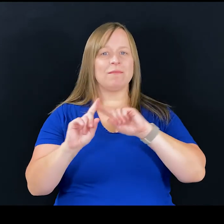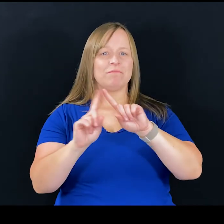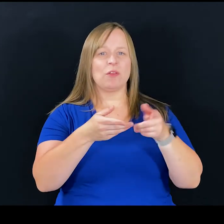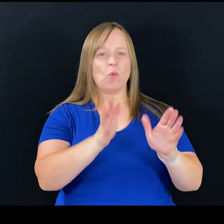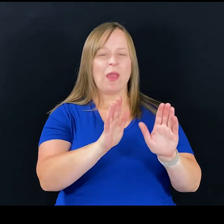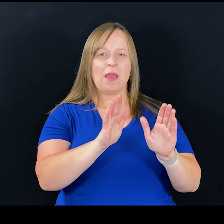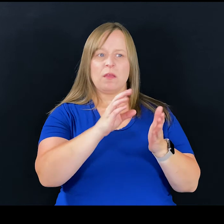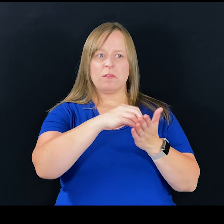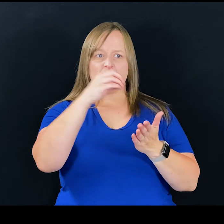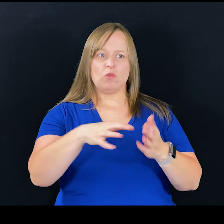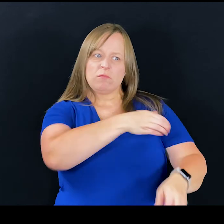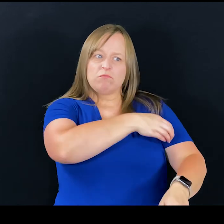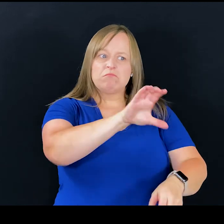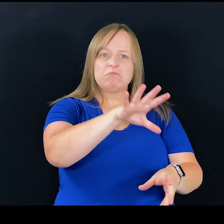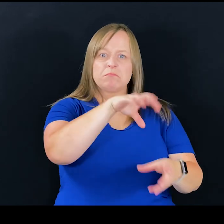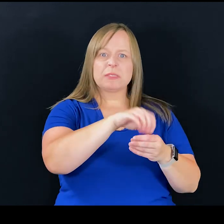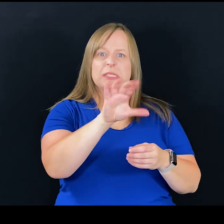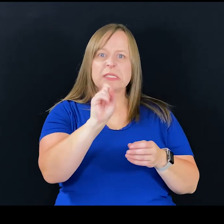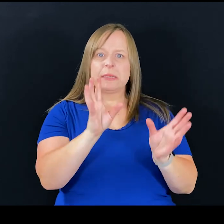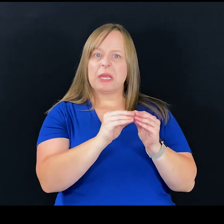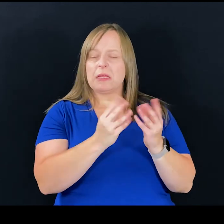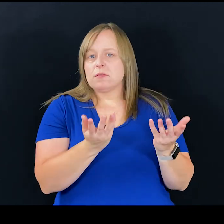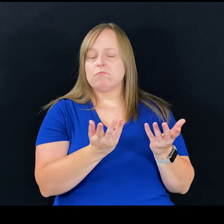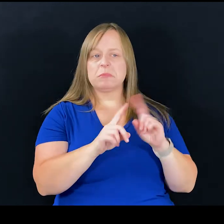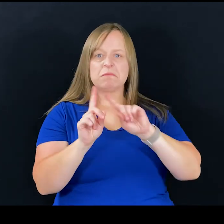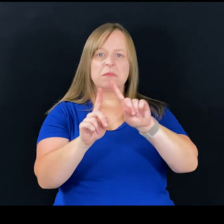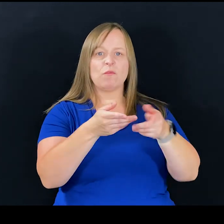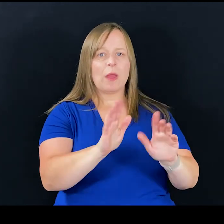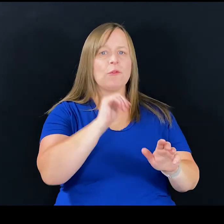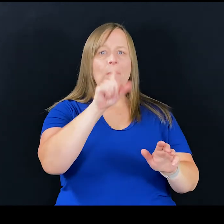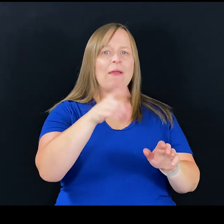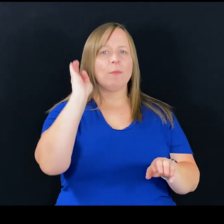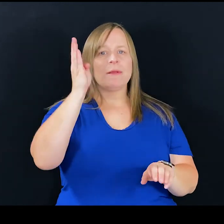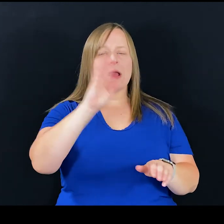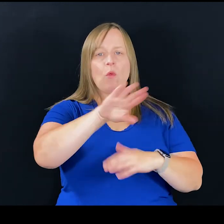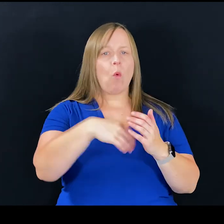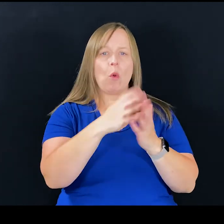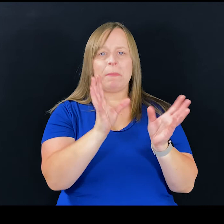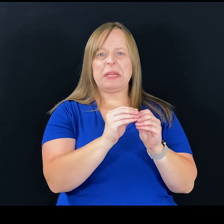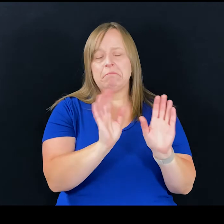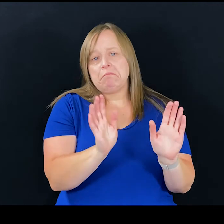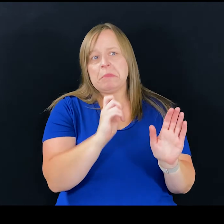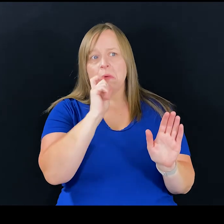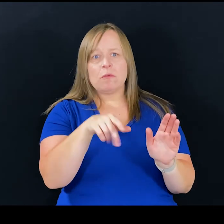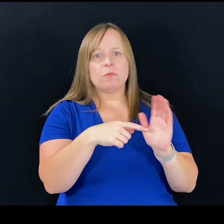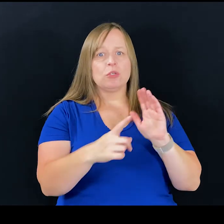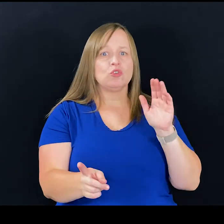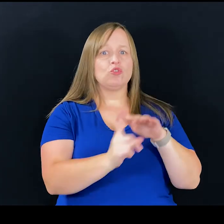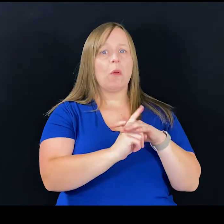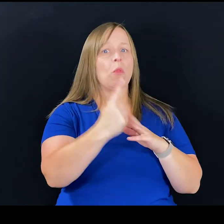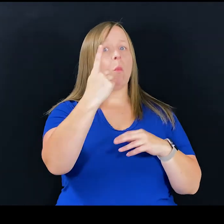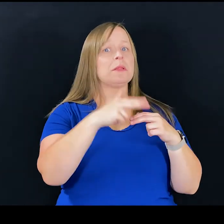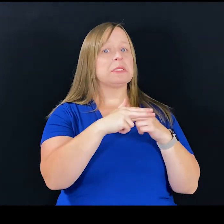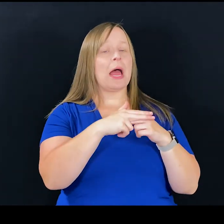There are many ways that students can be empowered to participate in their CSE meetings. They don't have to present the entire meeting. They can